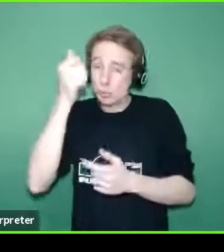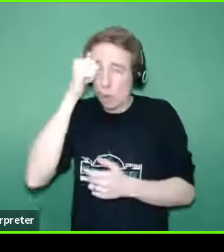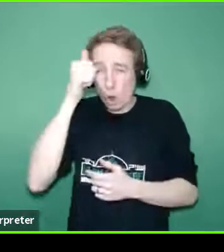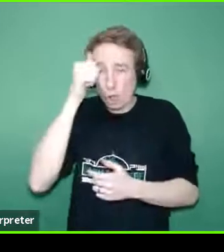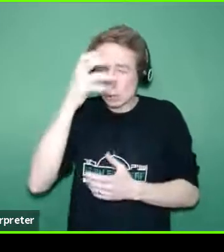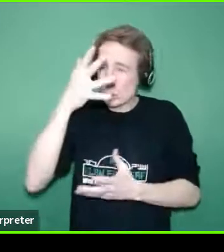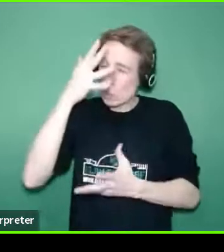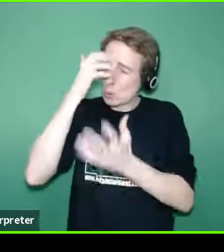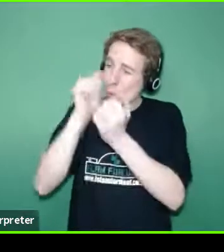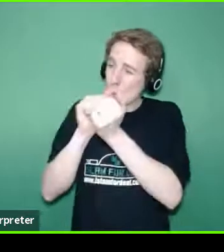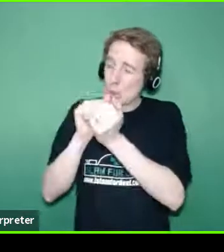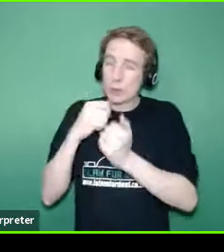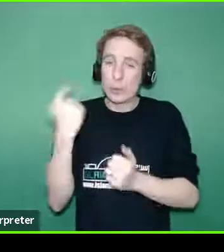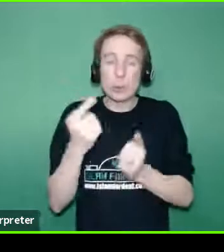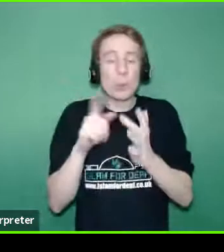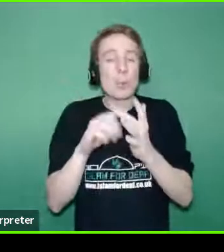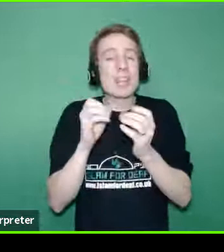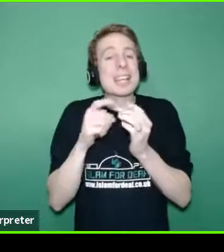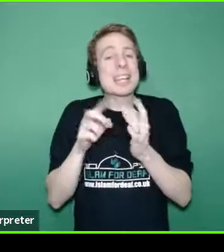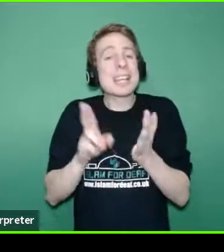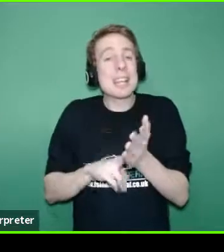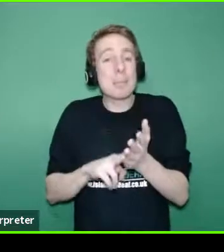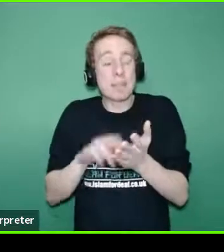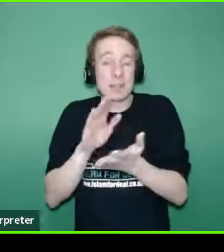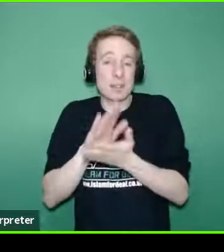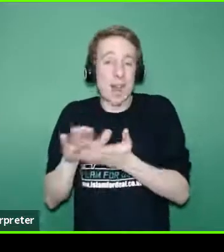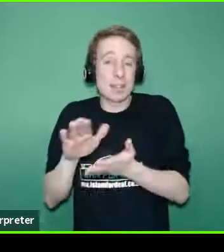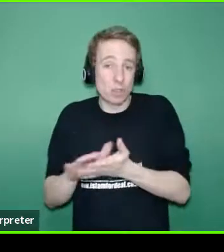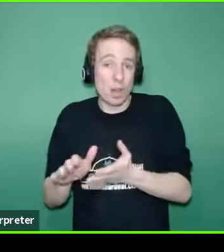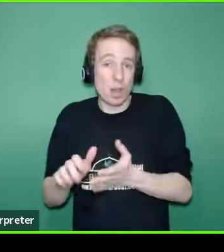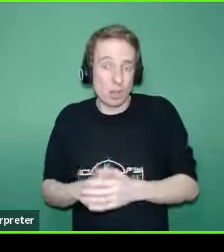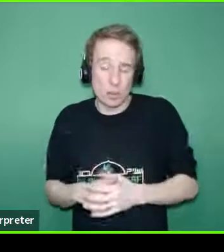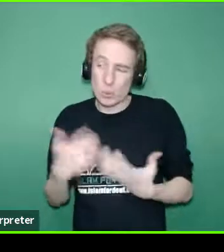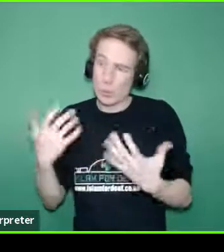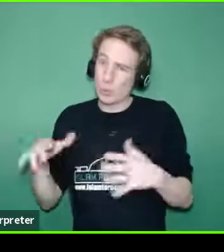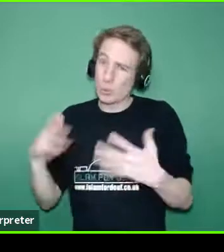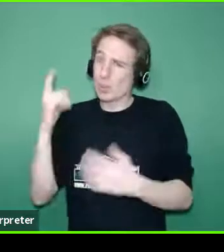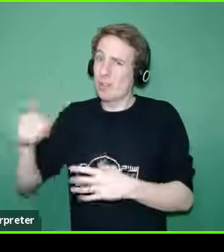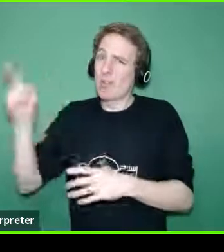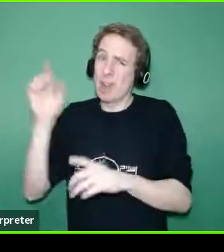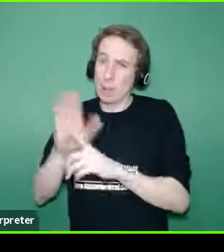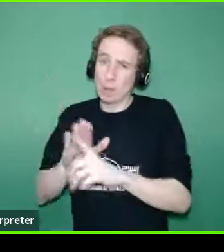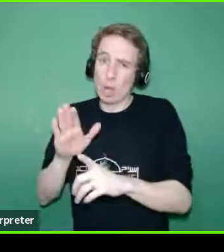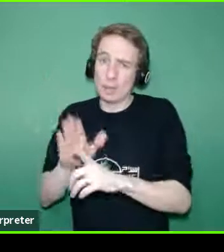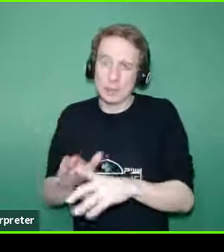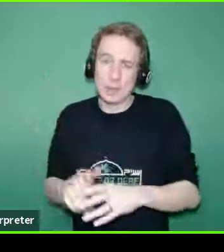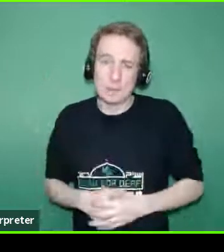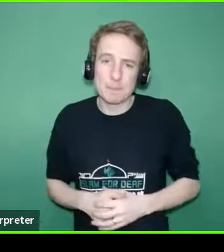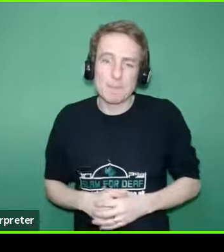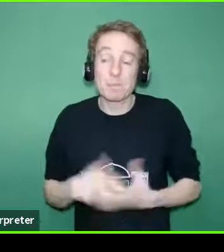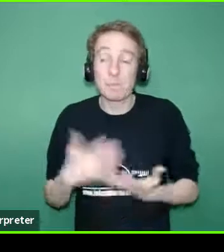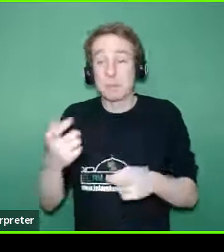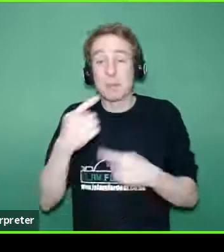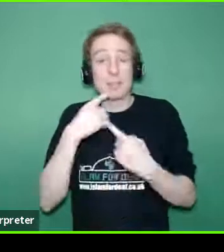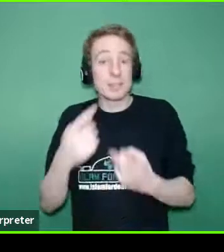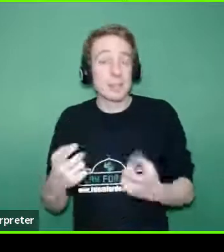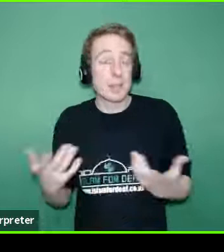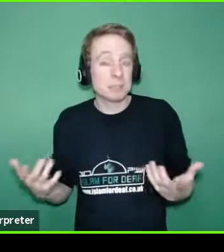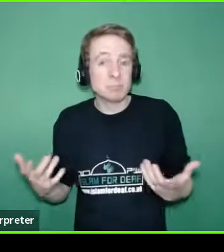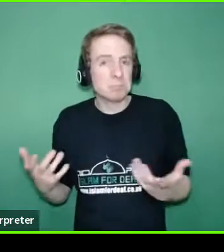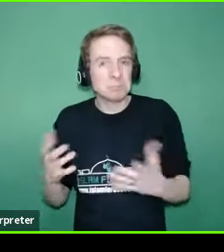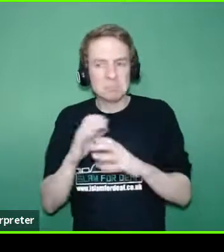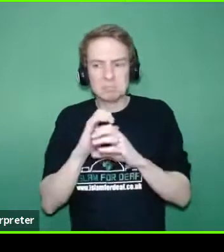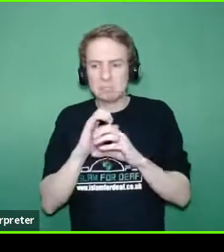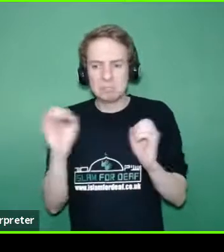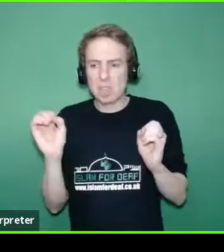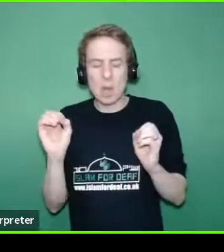Ibn Hajar, may Allah have mercy upon him, he said that there is nothing that has been related due to